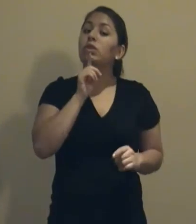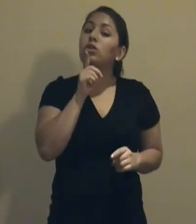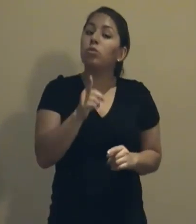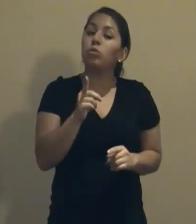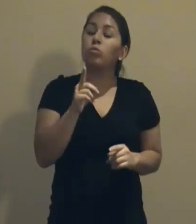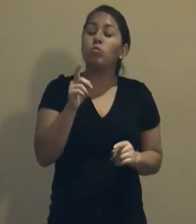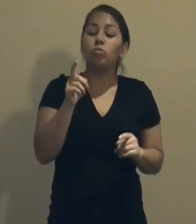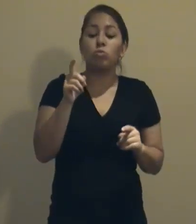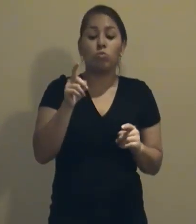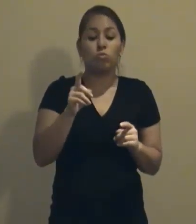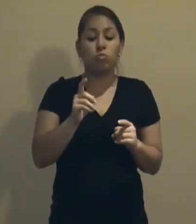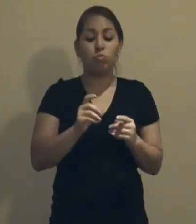into small pieces.